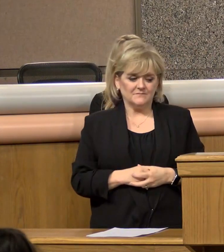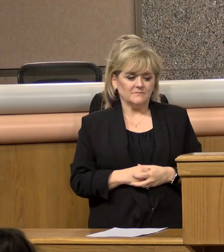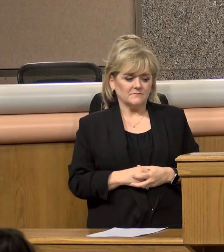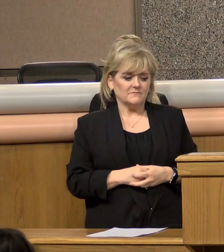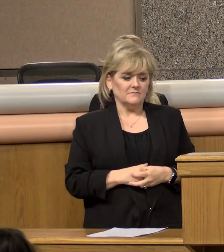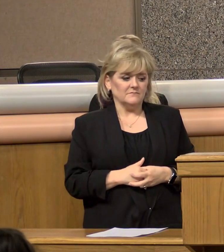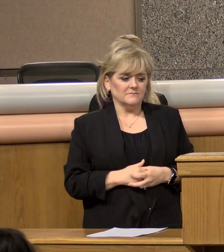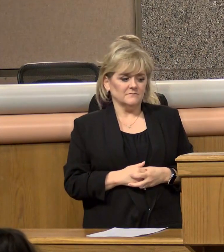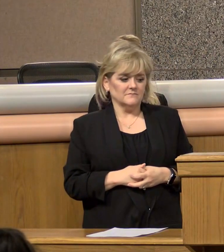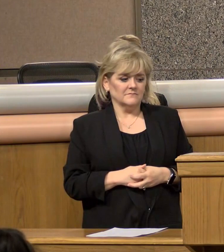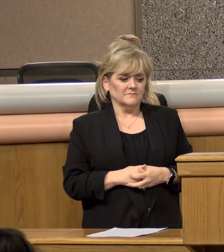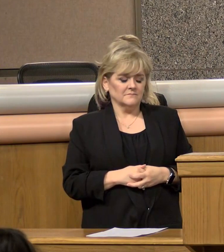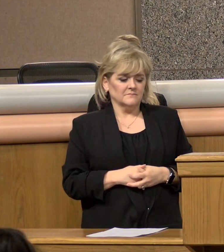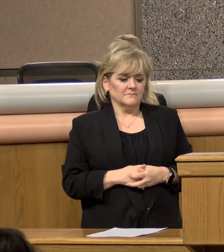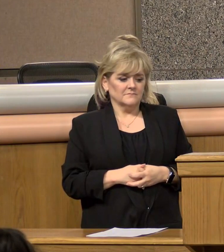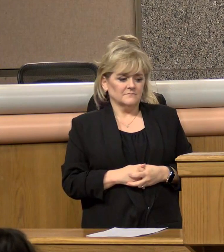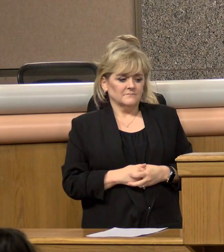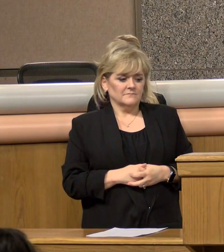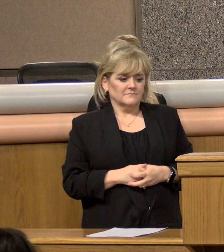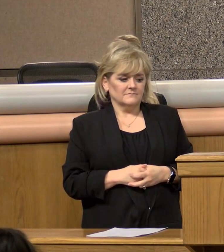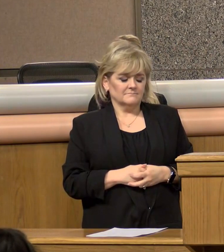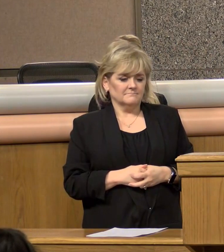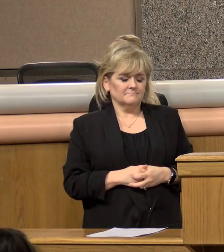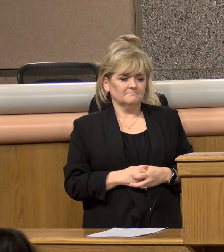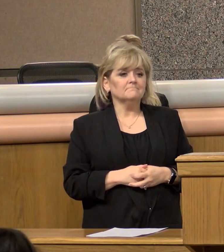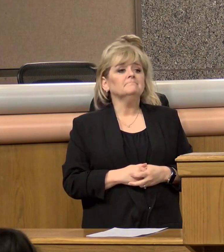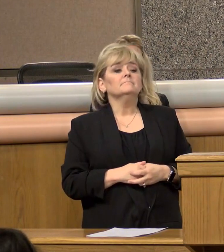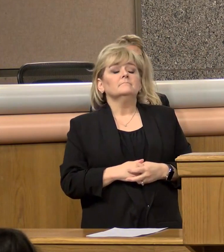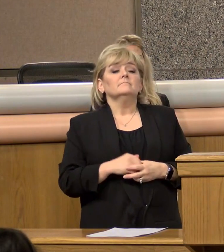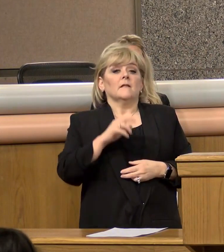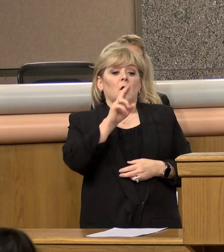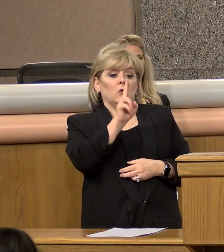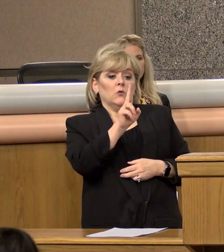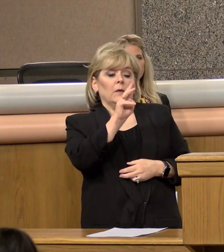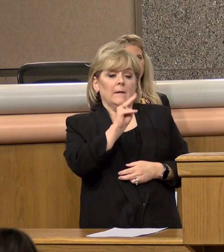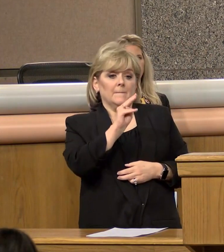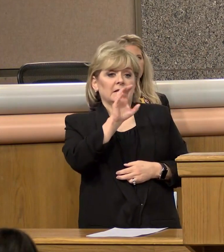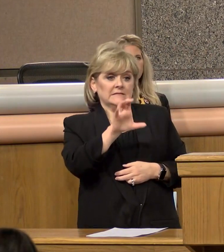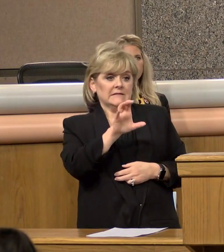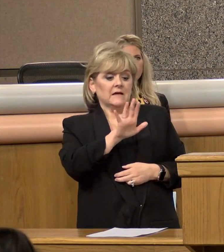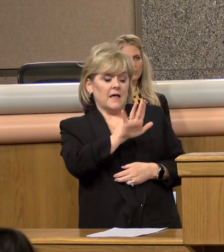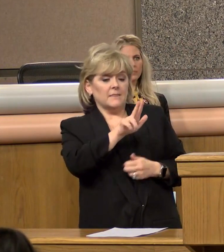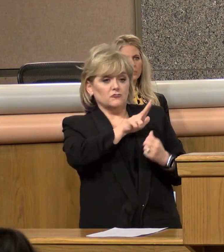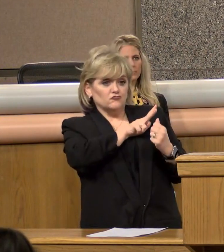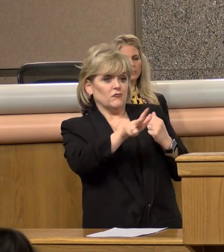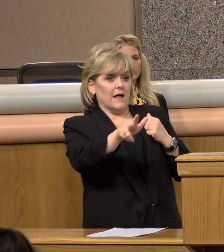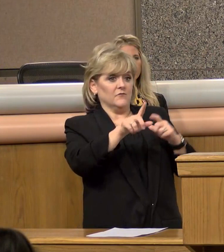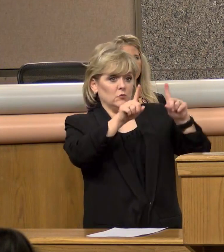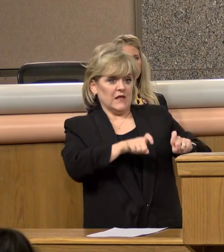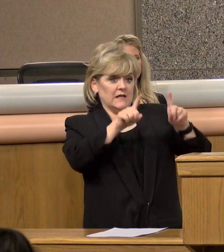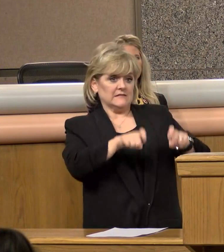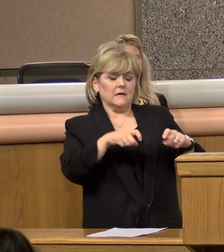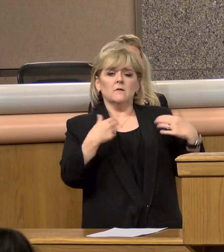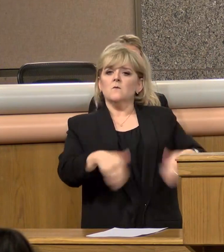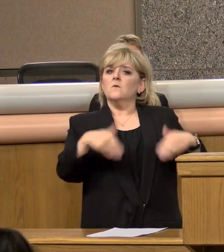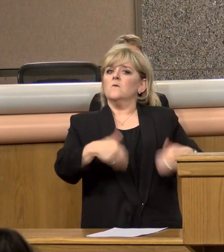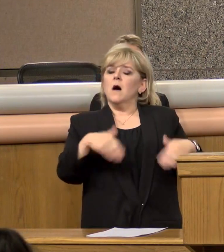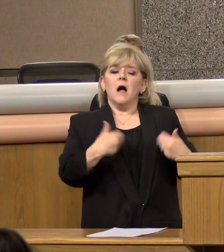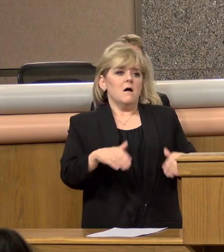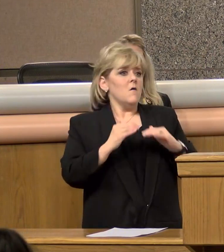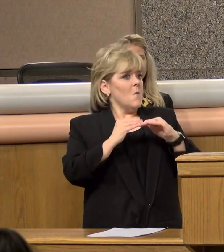first of all to UMC and their the drive-through testing it's going very well. We've tested uh